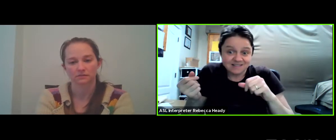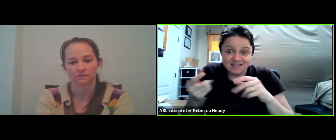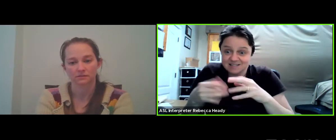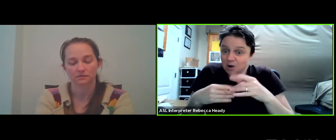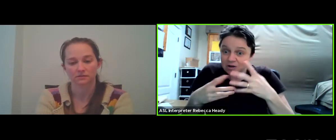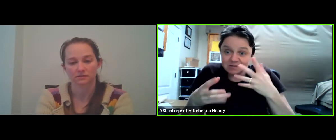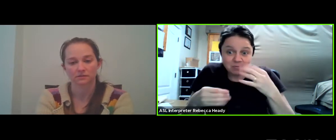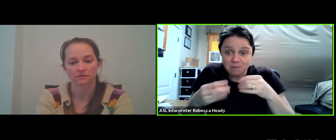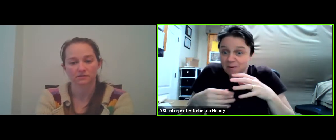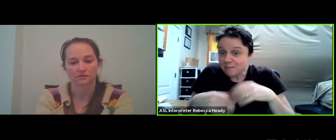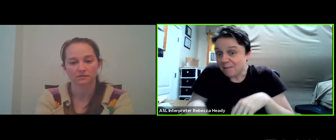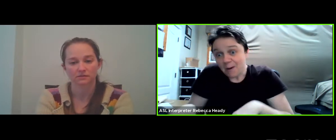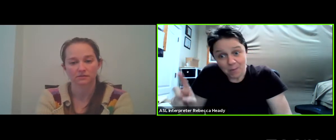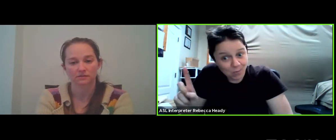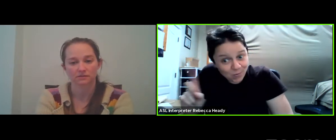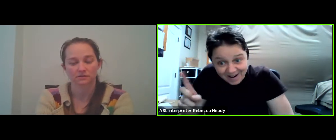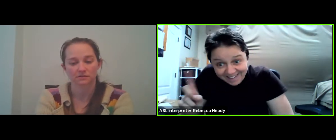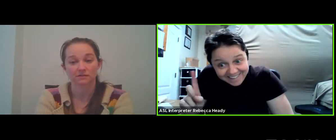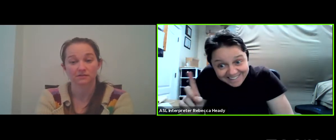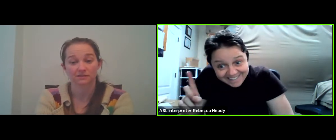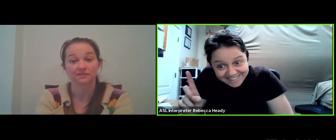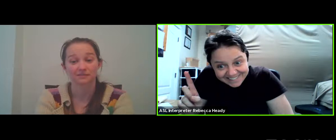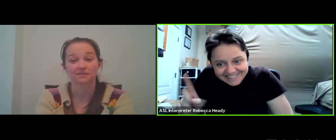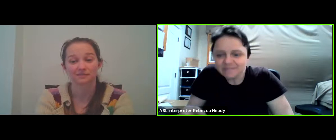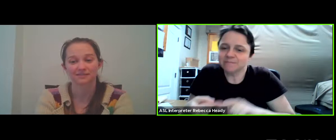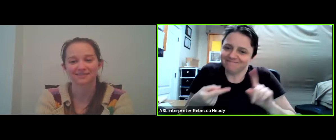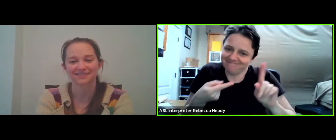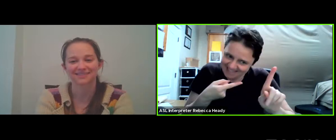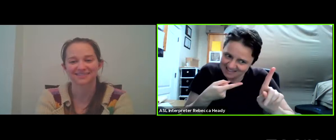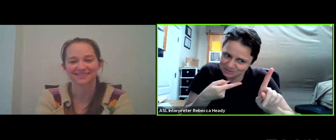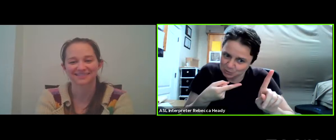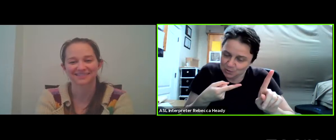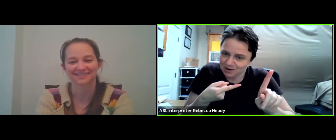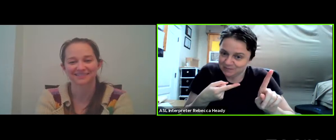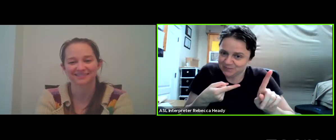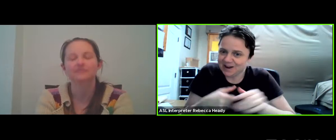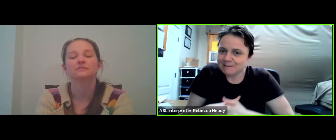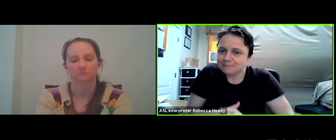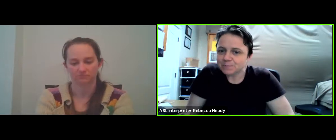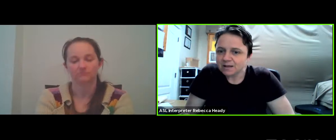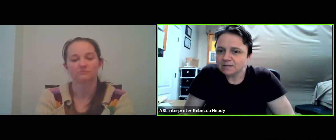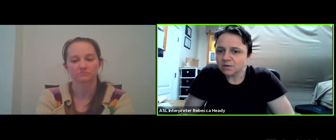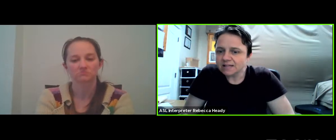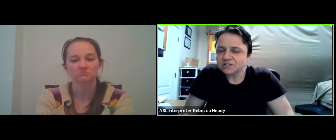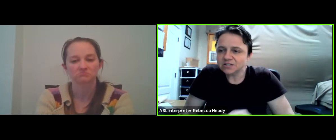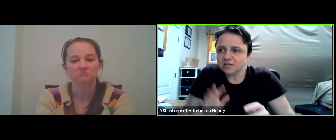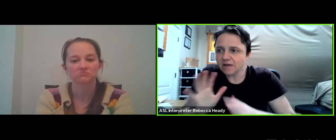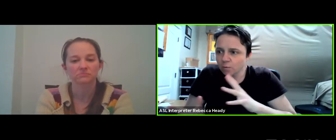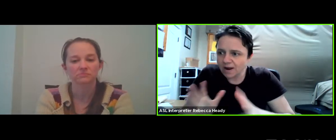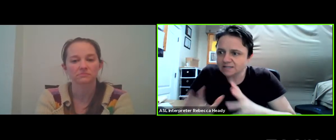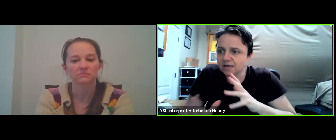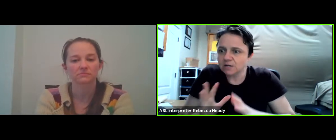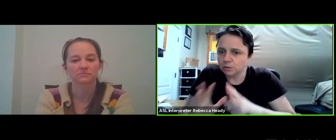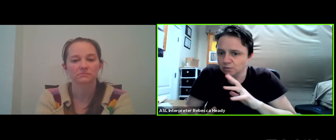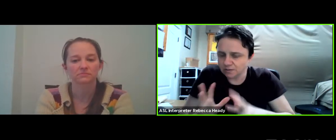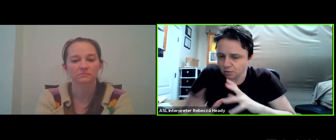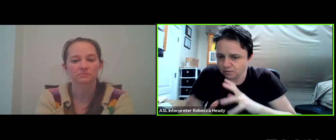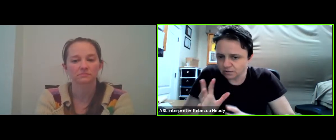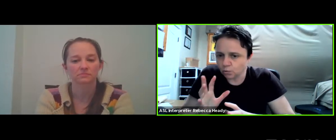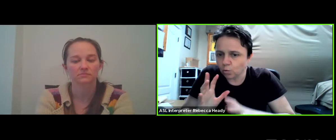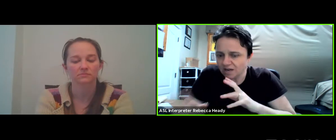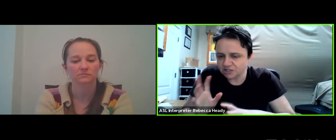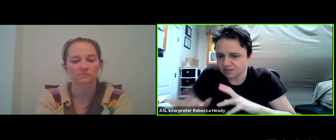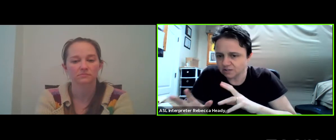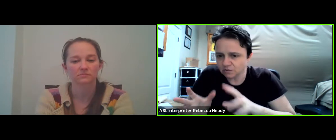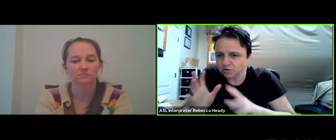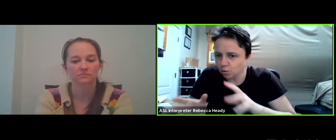can get these awesome blah blah blah blah blah. Where? Mm-hmm. That store, right? So that's just another way to kind of use